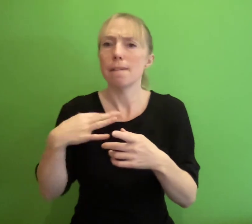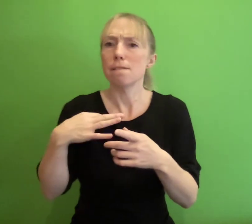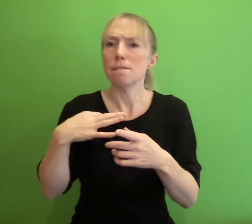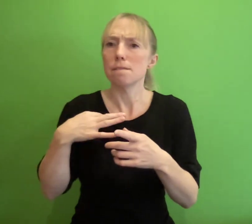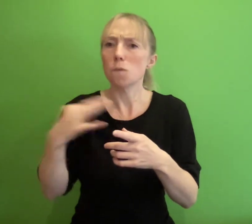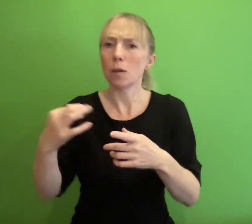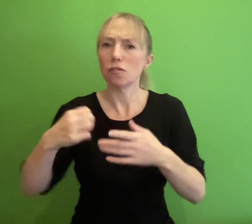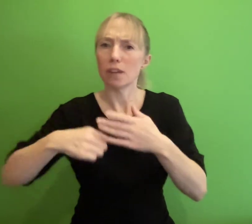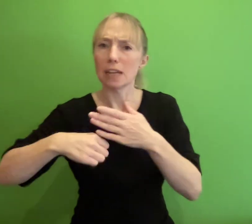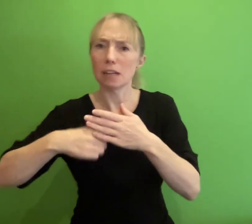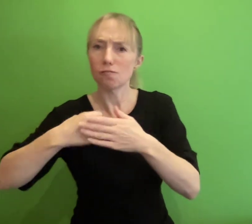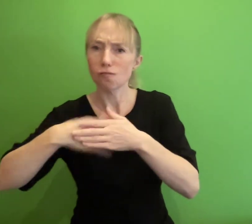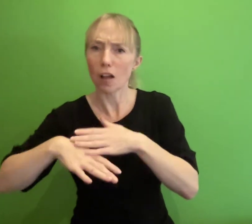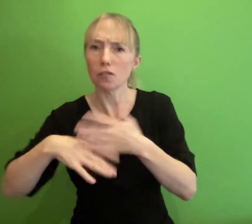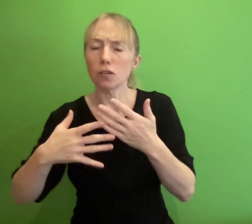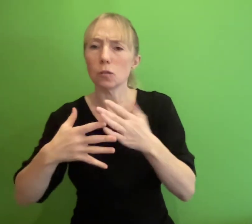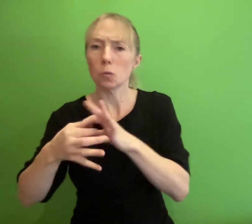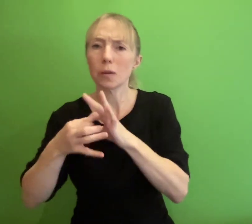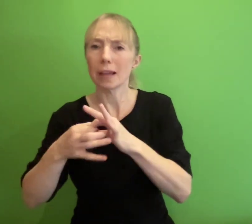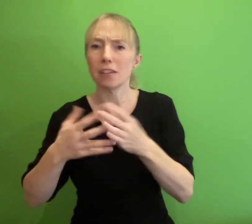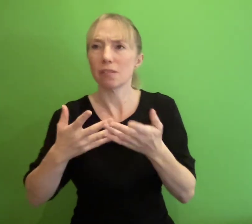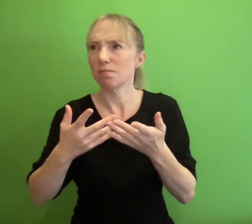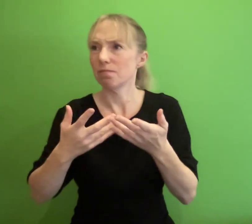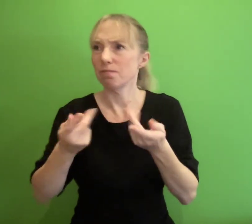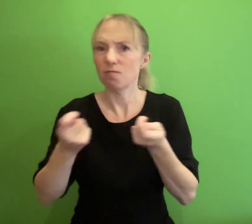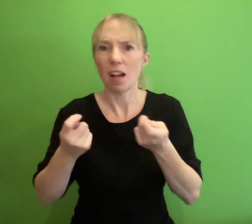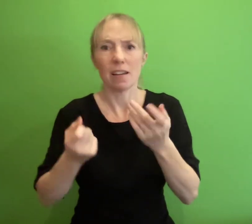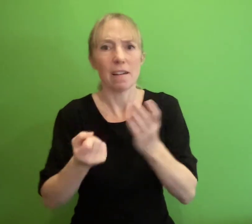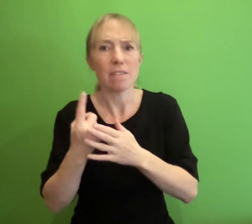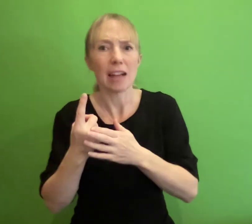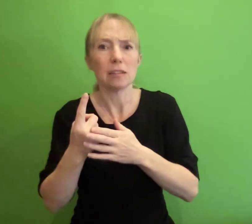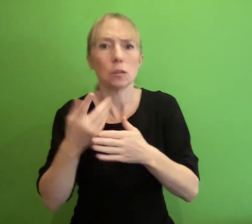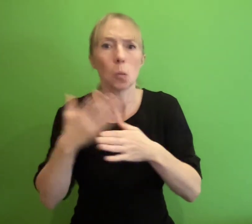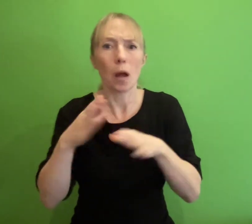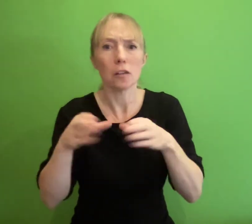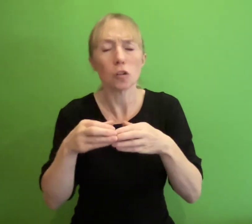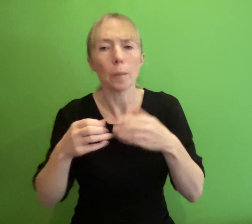workshops, development opportunities, publishing programme, festivals.